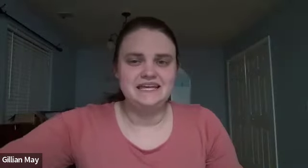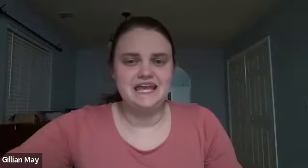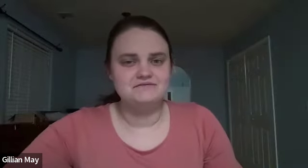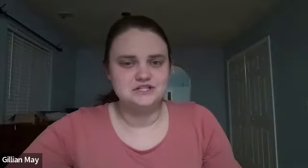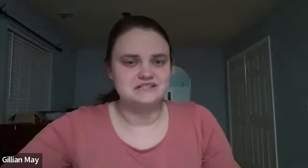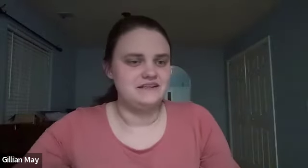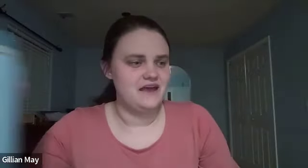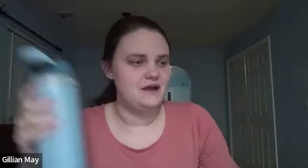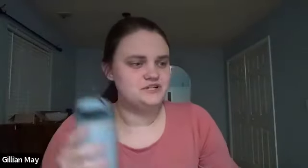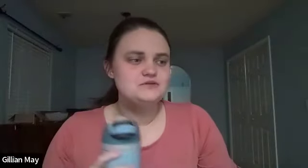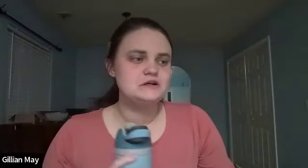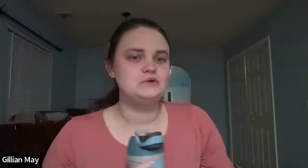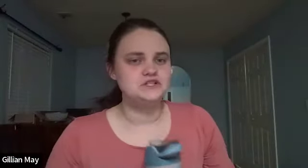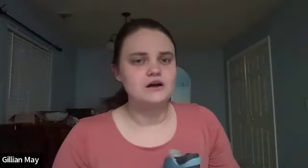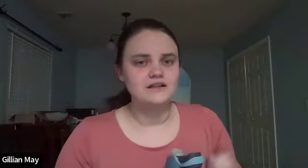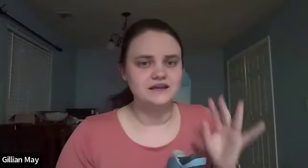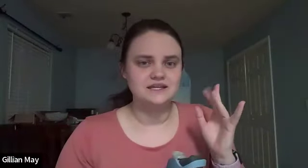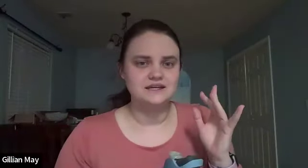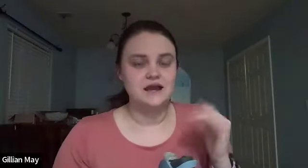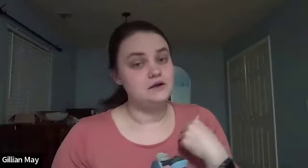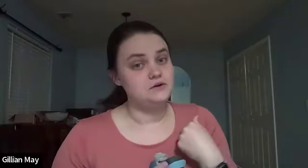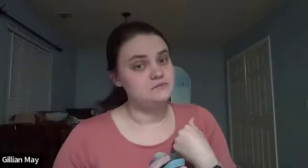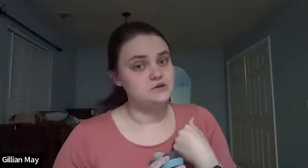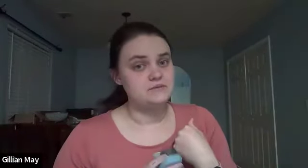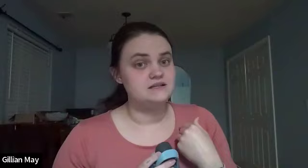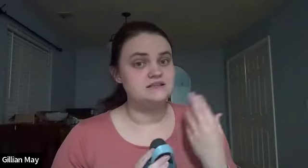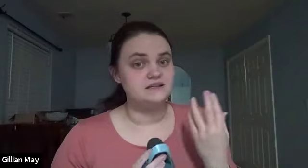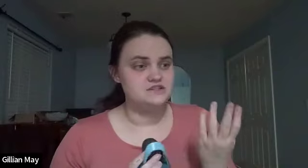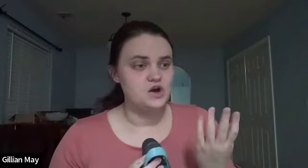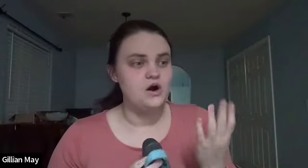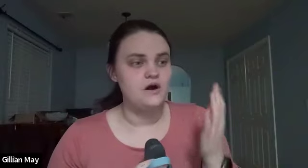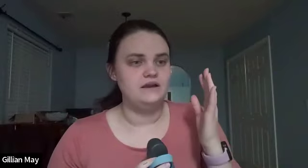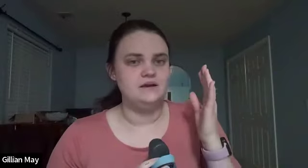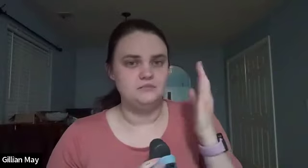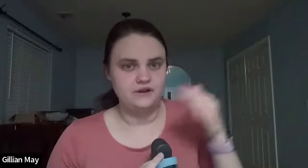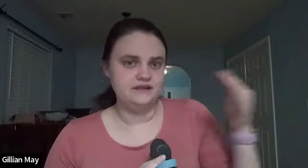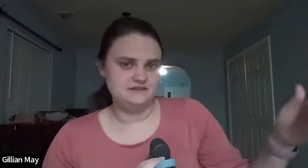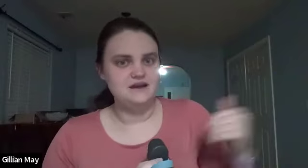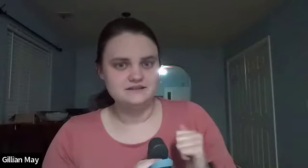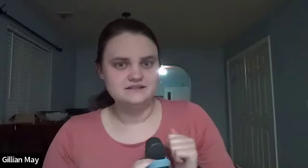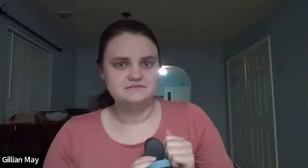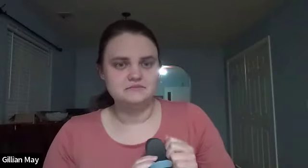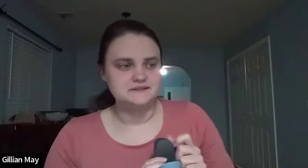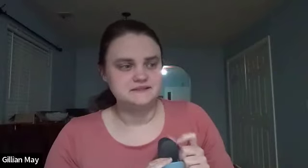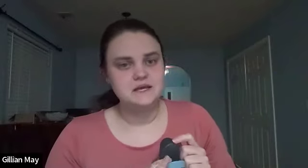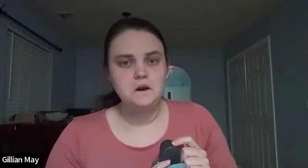yeah, unfortunately that. I wish there were more dog, like, I don't know, I'm totally biased, like dog breed signs, but there are